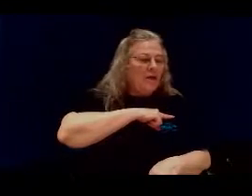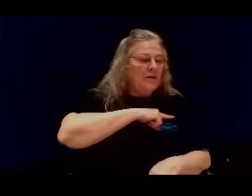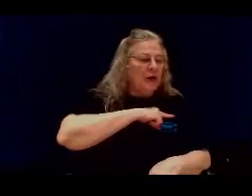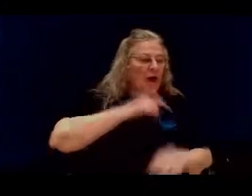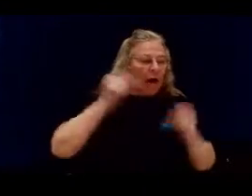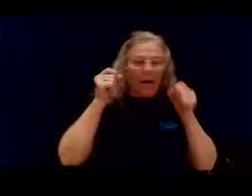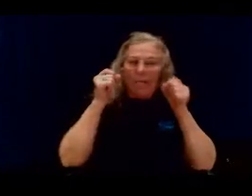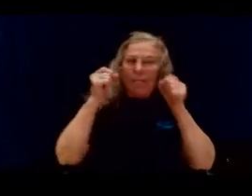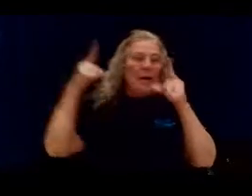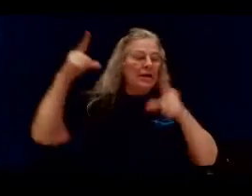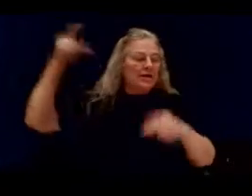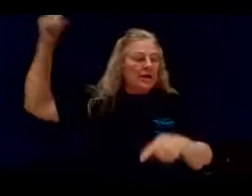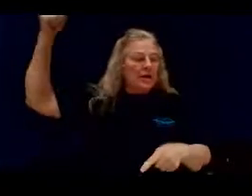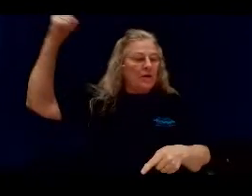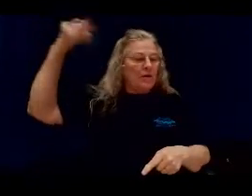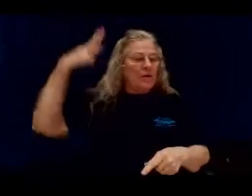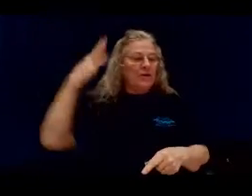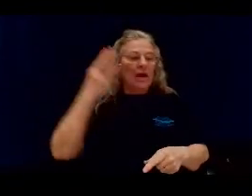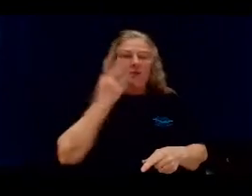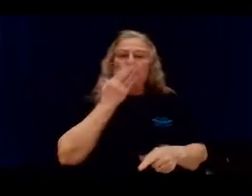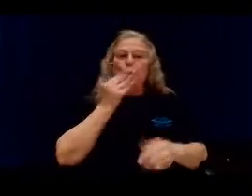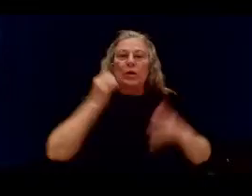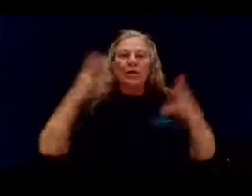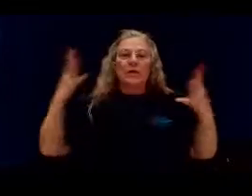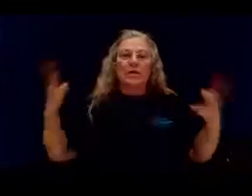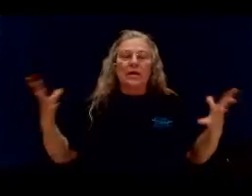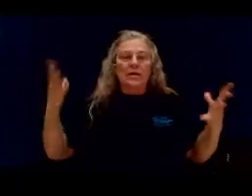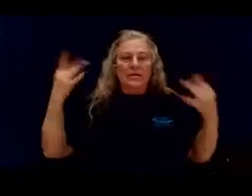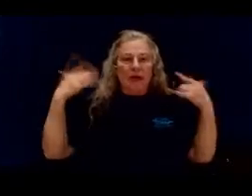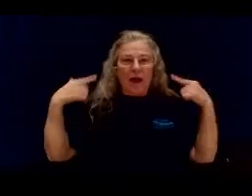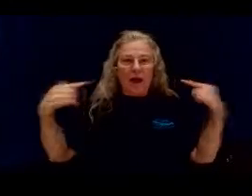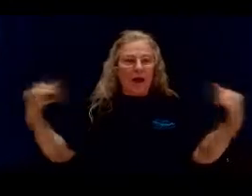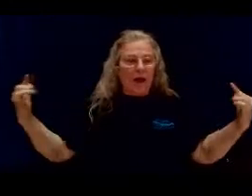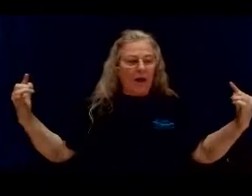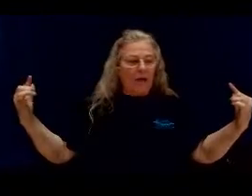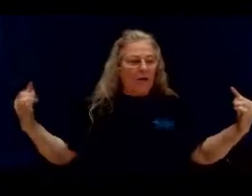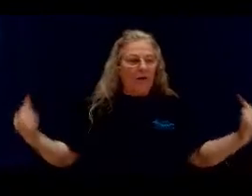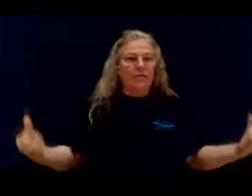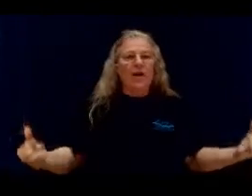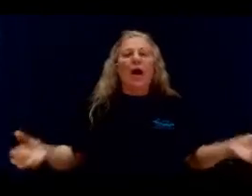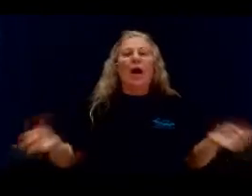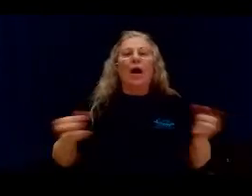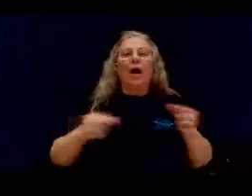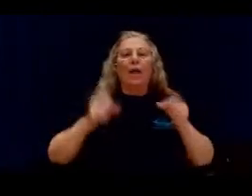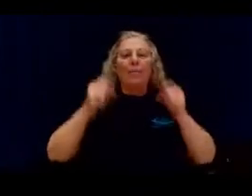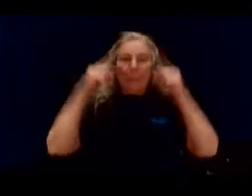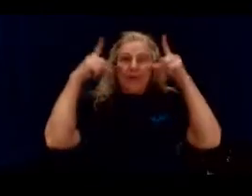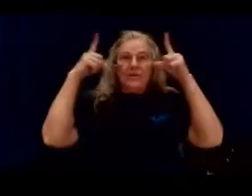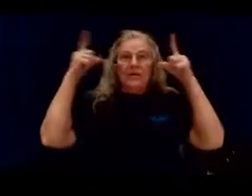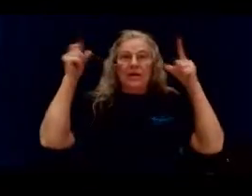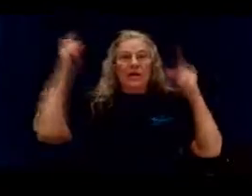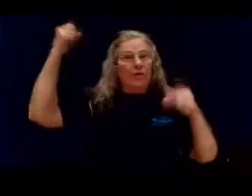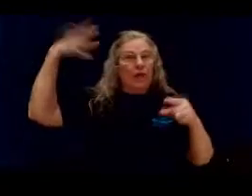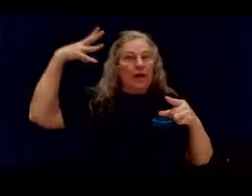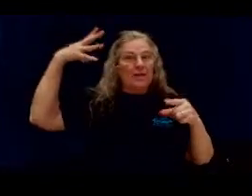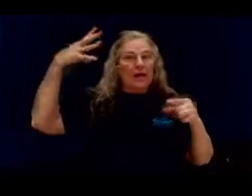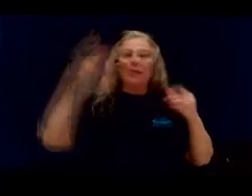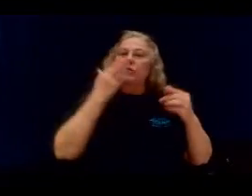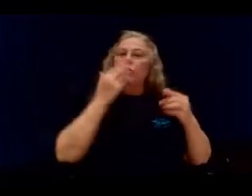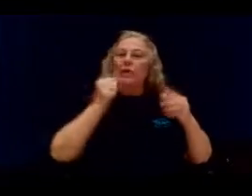us. Amazing grace, how sweet the sound. Amazing grace, how